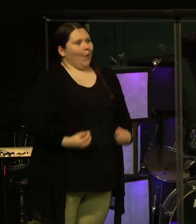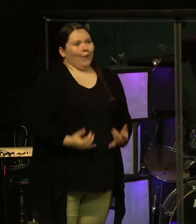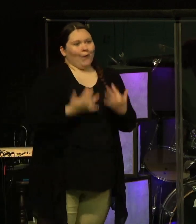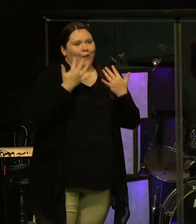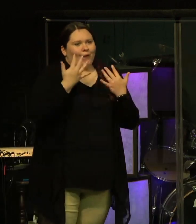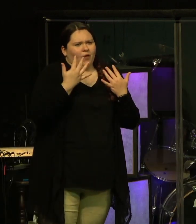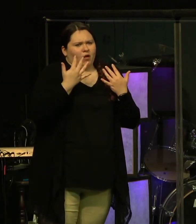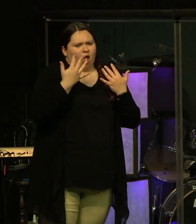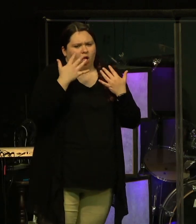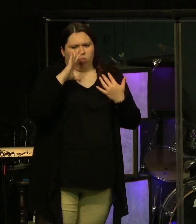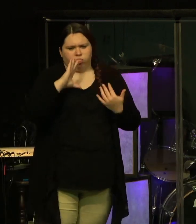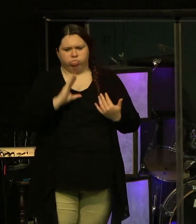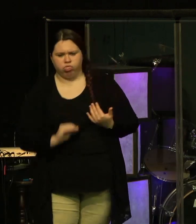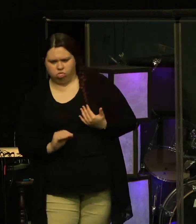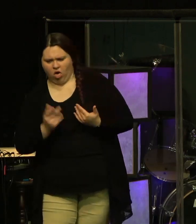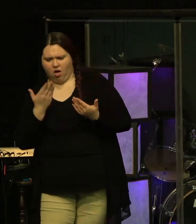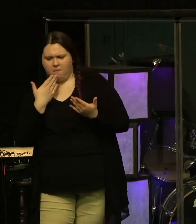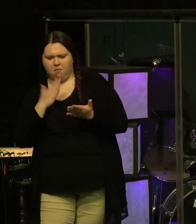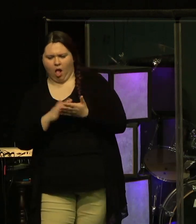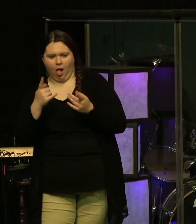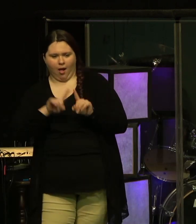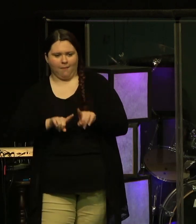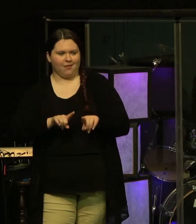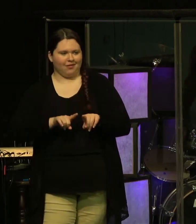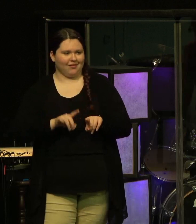so good.